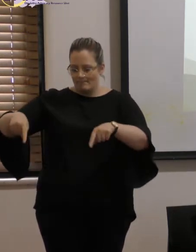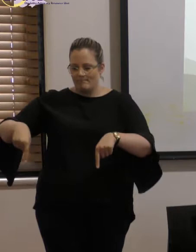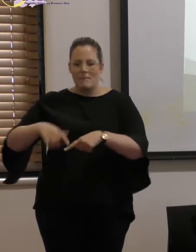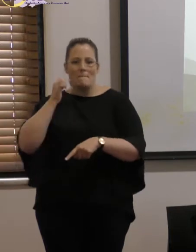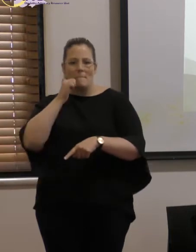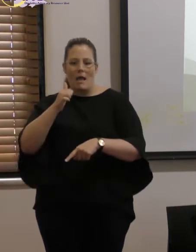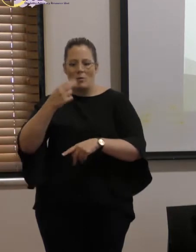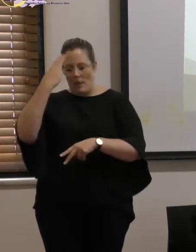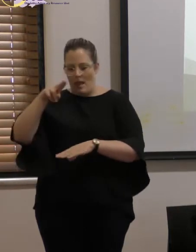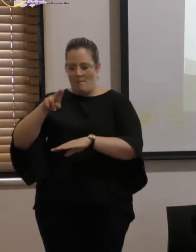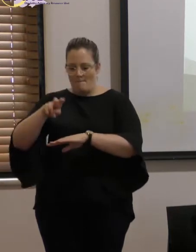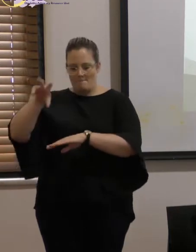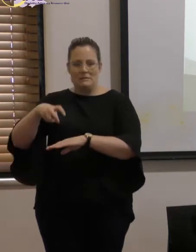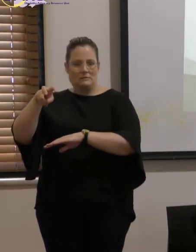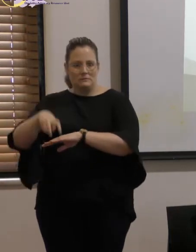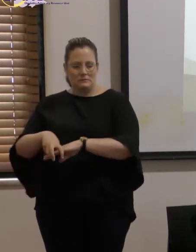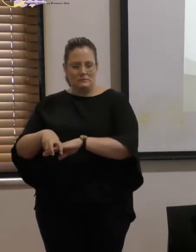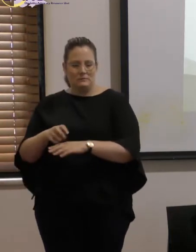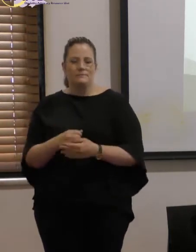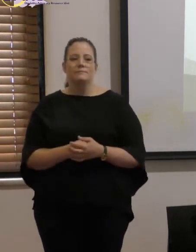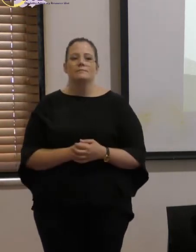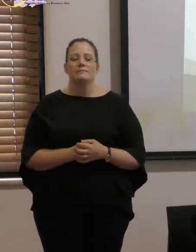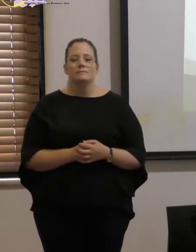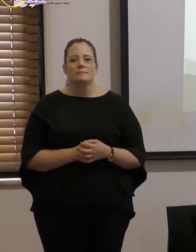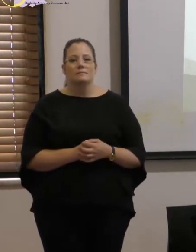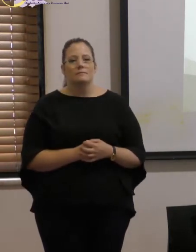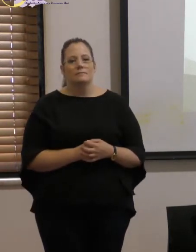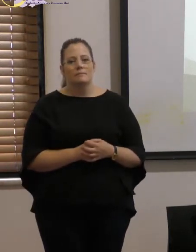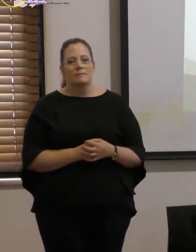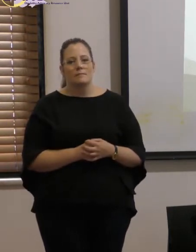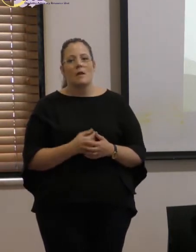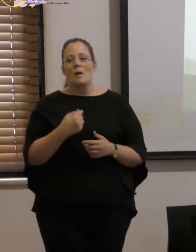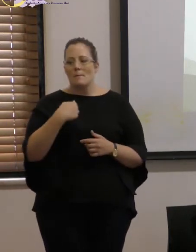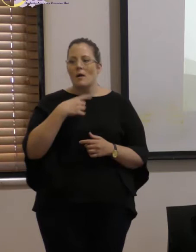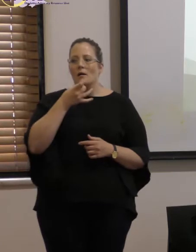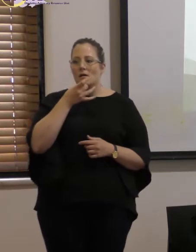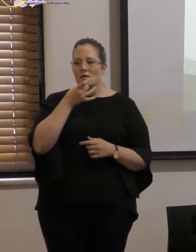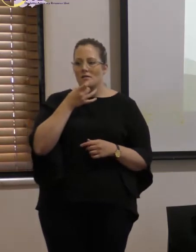behaviours. She came first in age group for running, but they sent the child who came second instead.